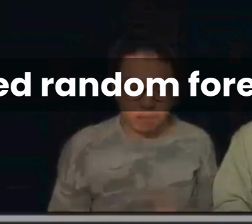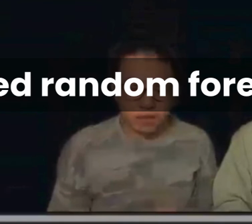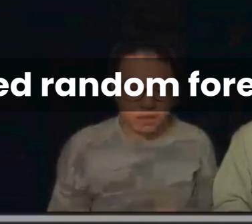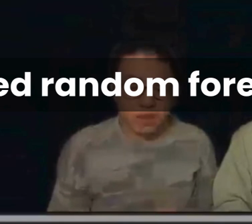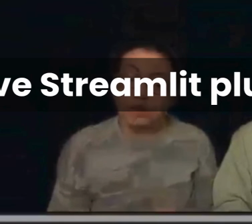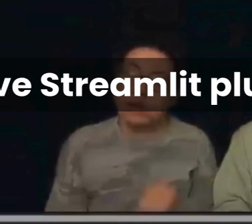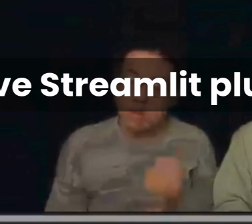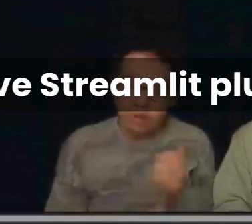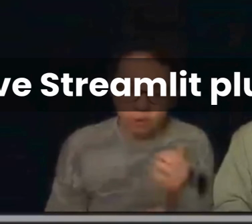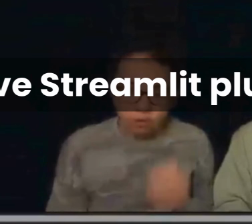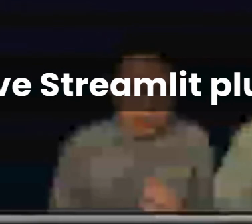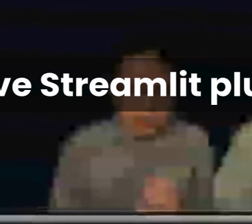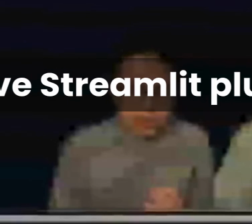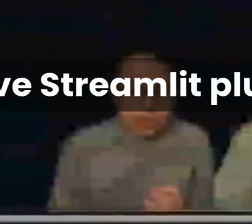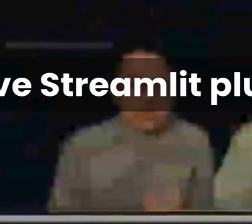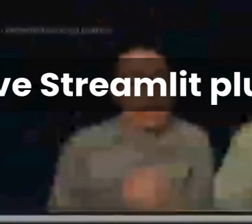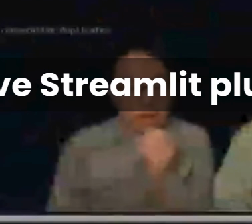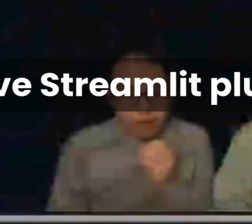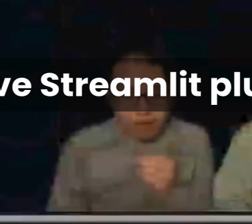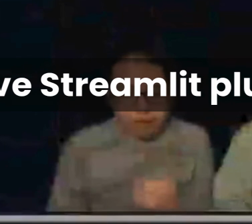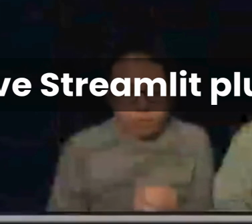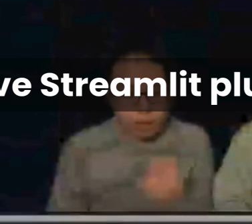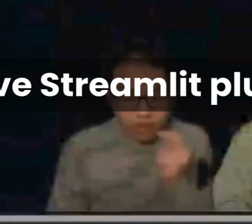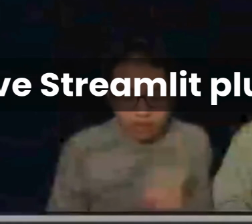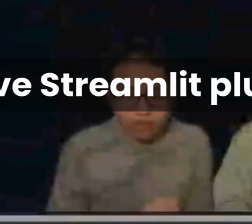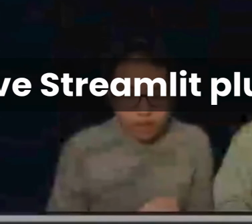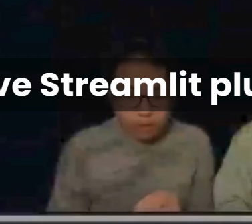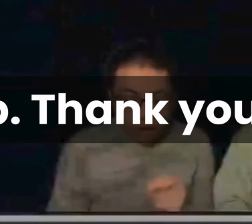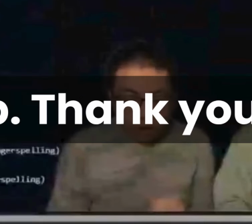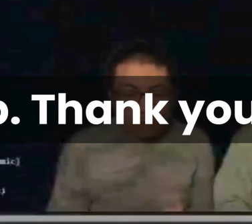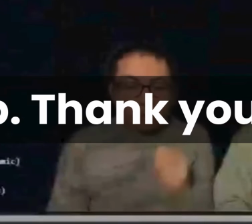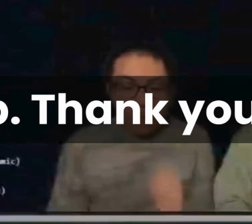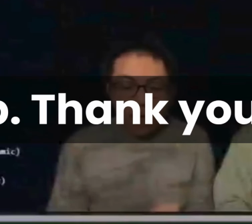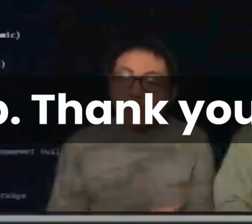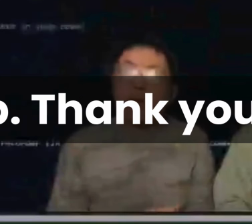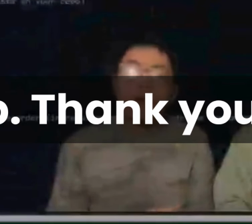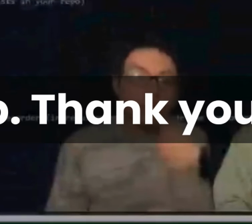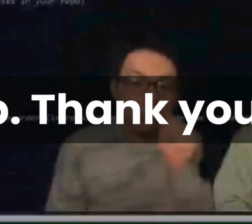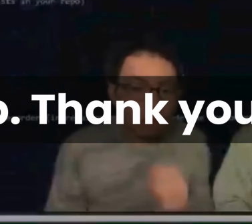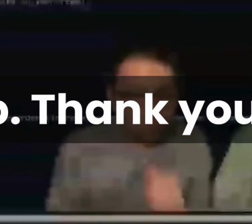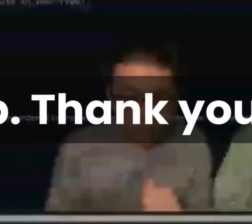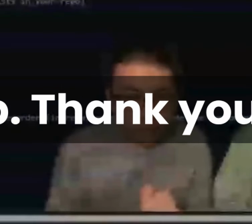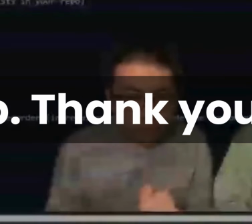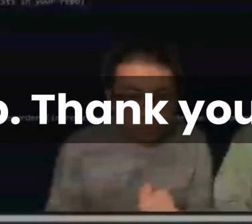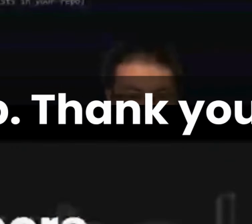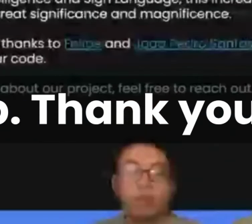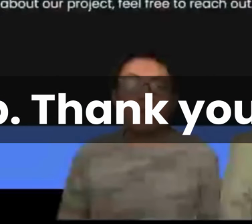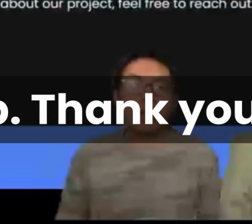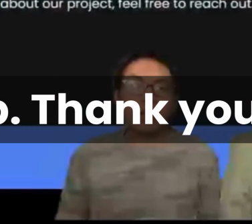random force classifier, we have our trained LSTM, and we have Streamlit plus GitHub code to package it all into one web app.